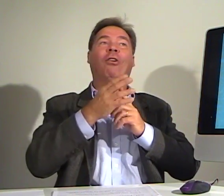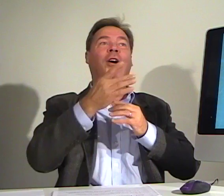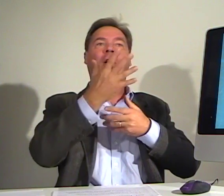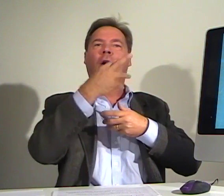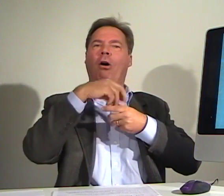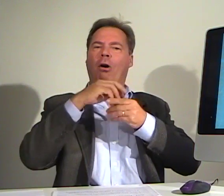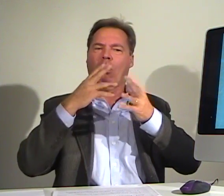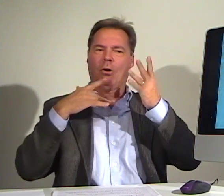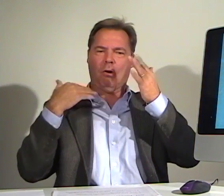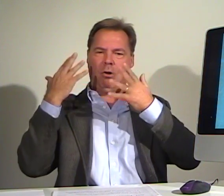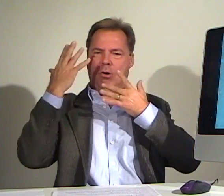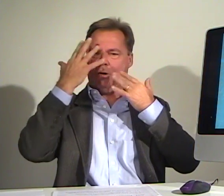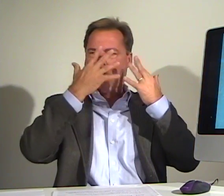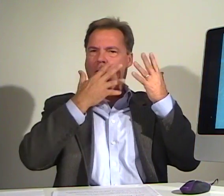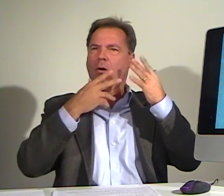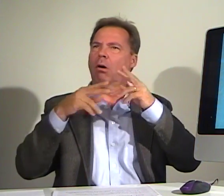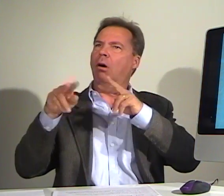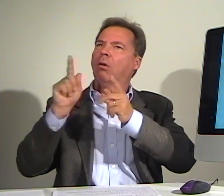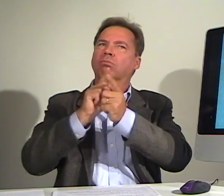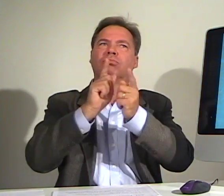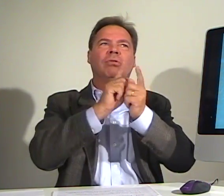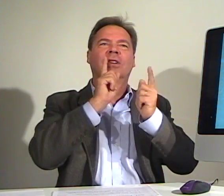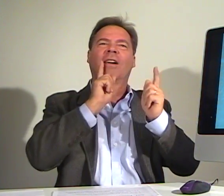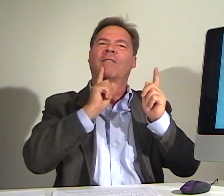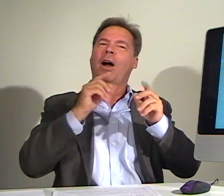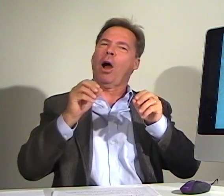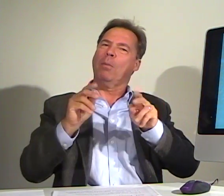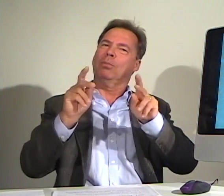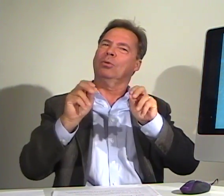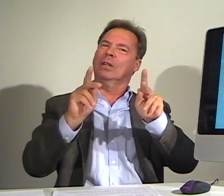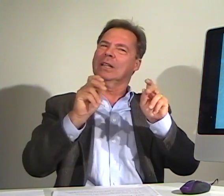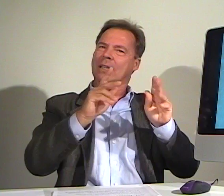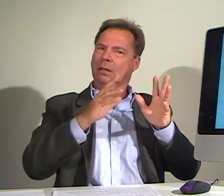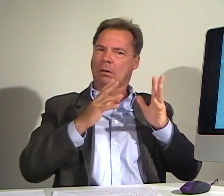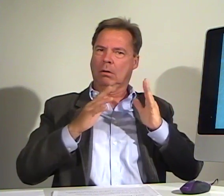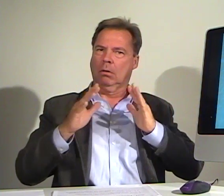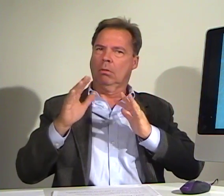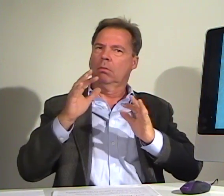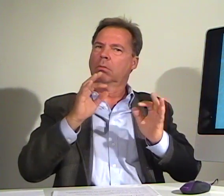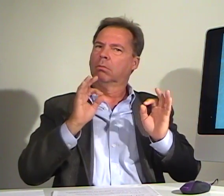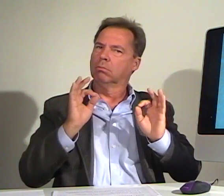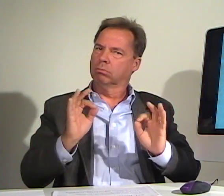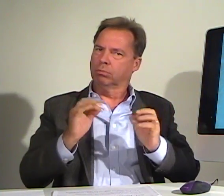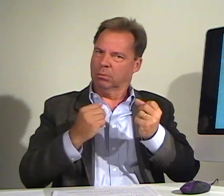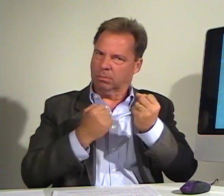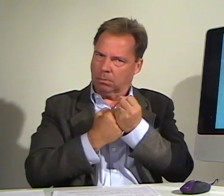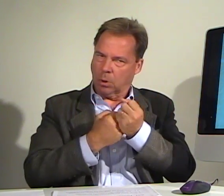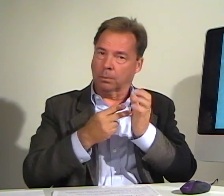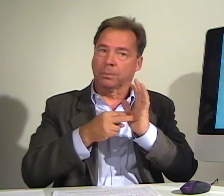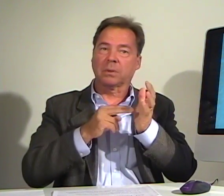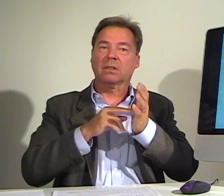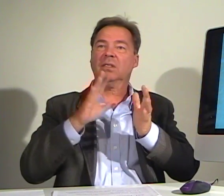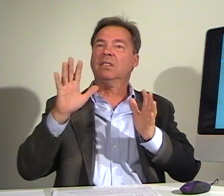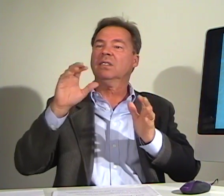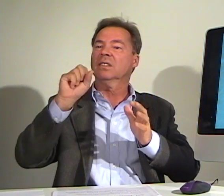language that encompasses deaf culture and opportunities for deaf